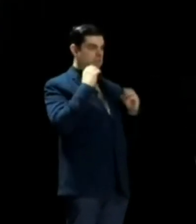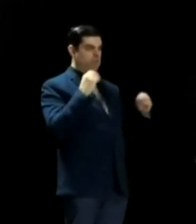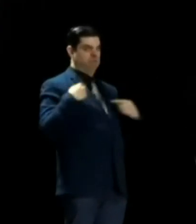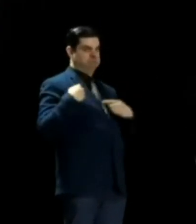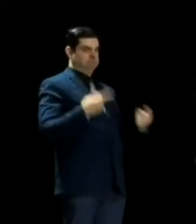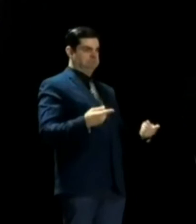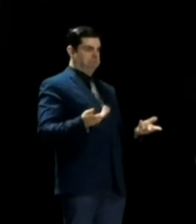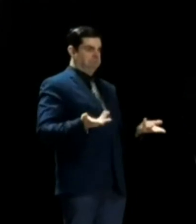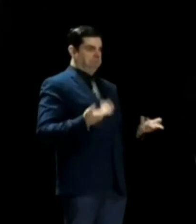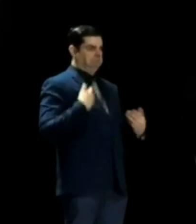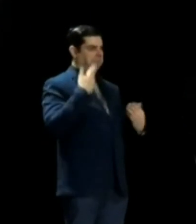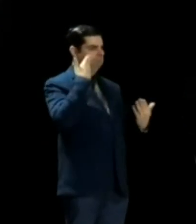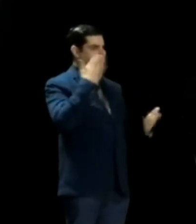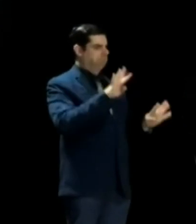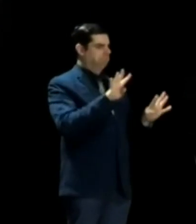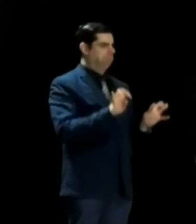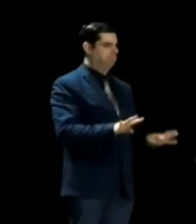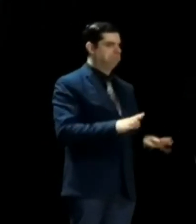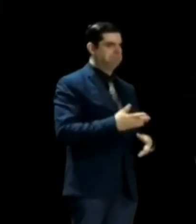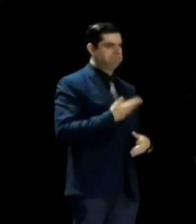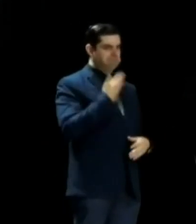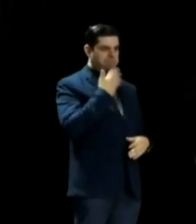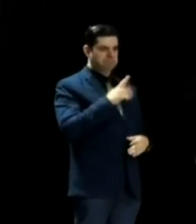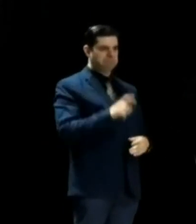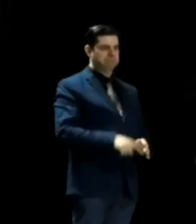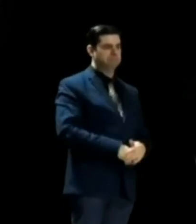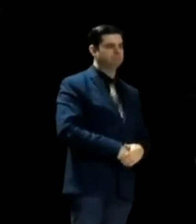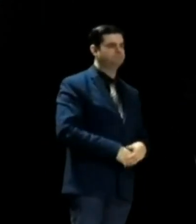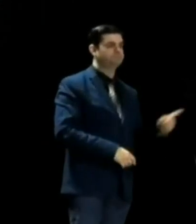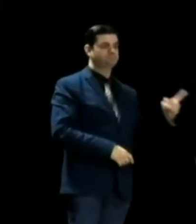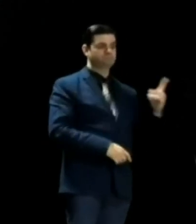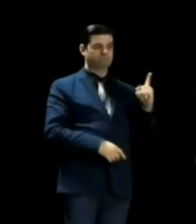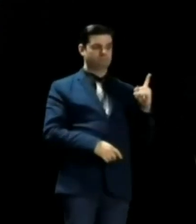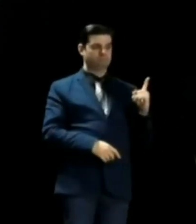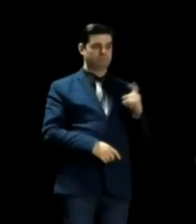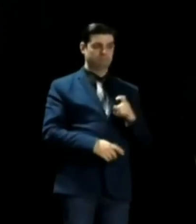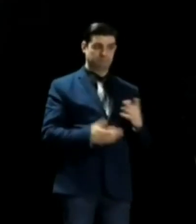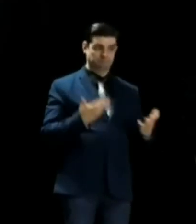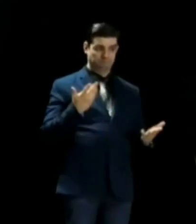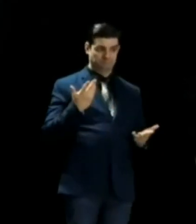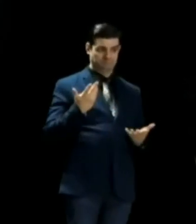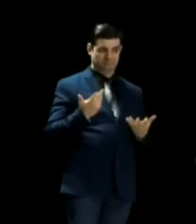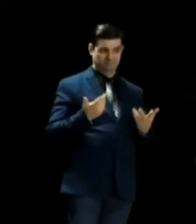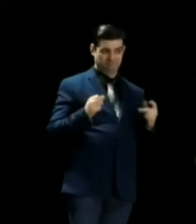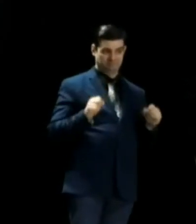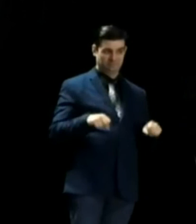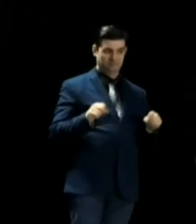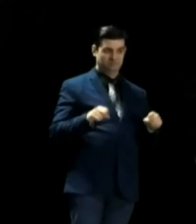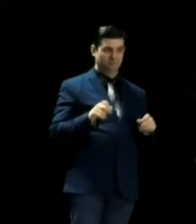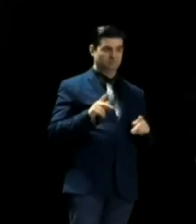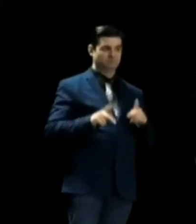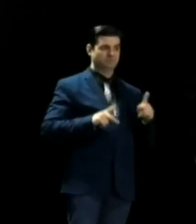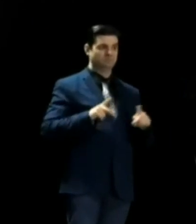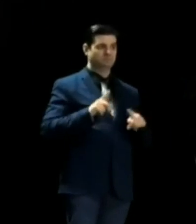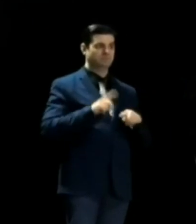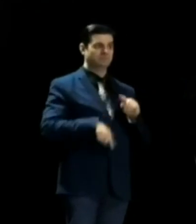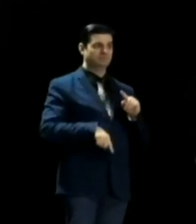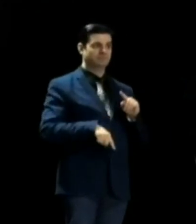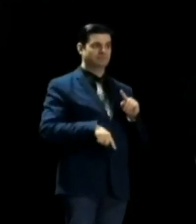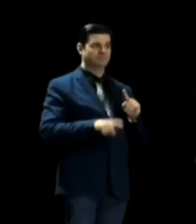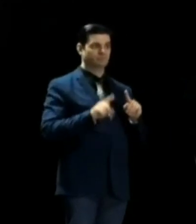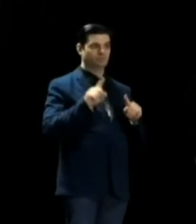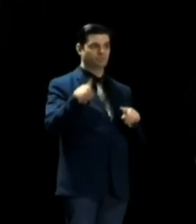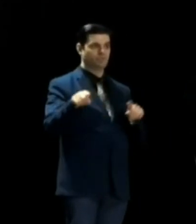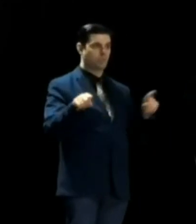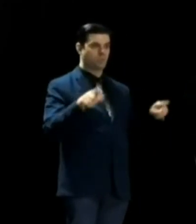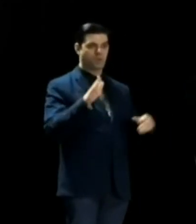probably not take that call at this point. So I mean, it's possible nobody will be able to attend.